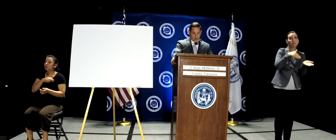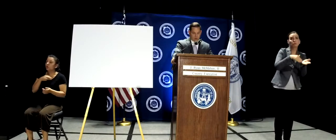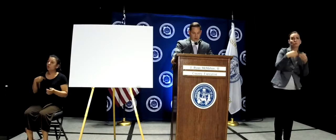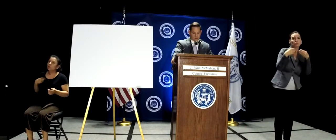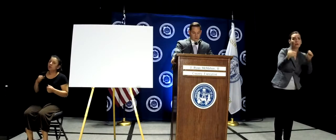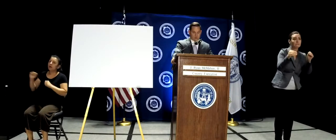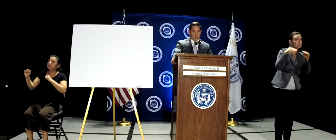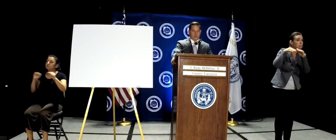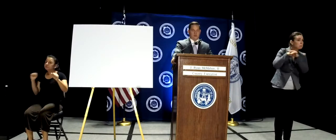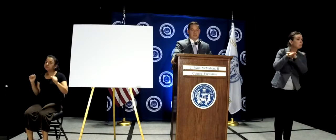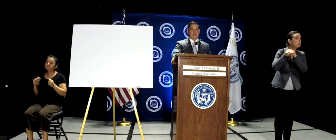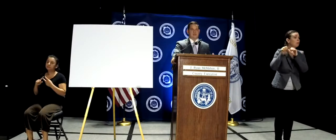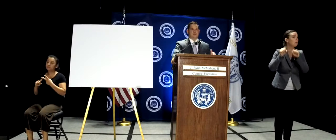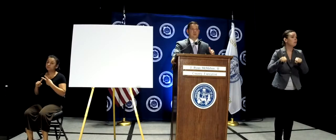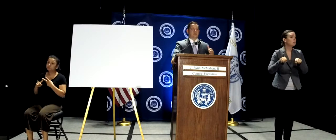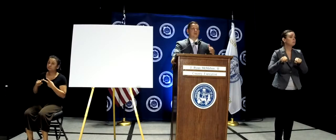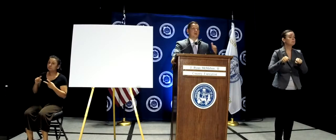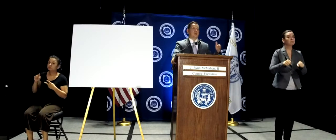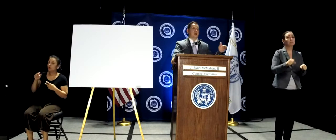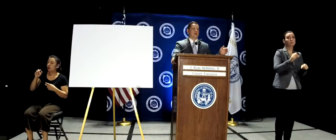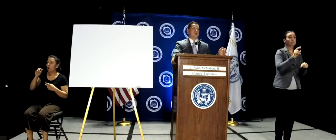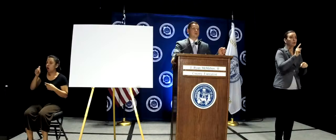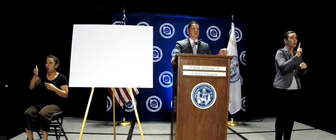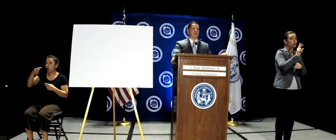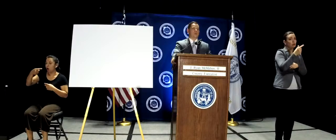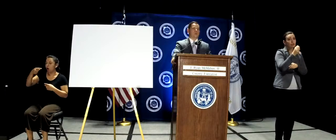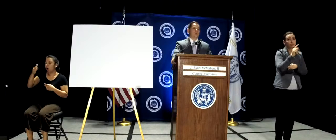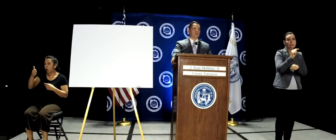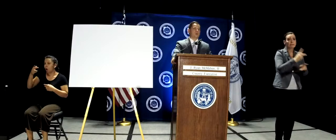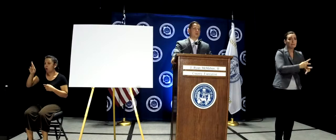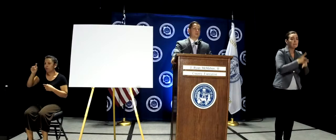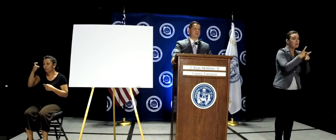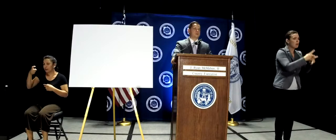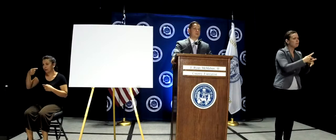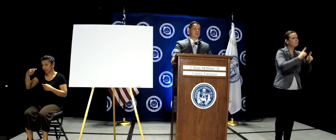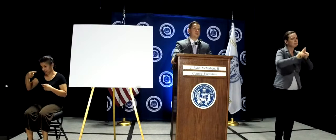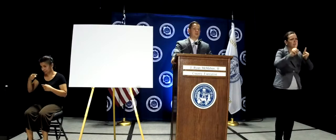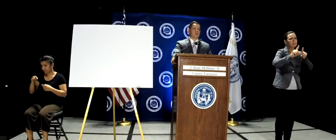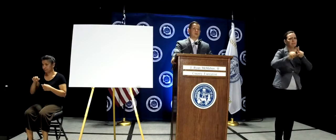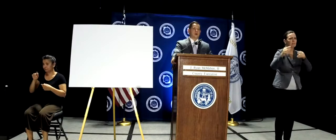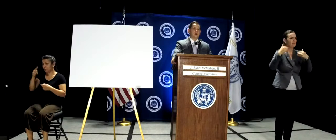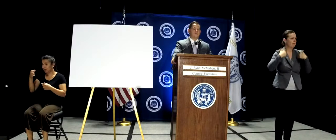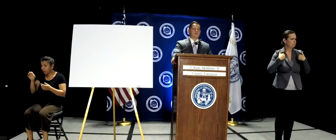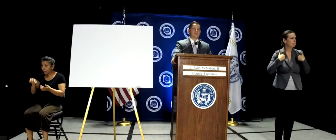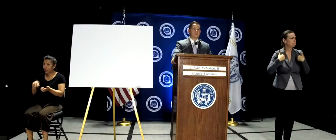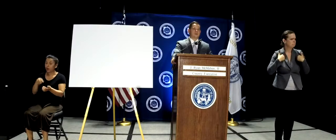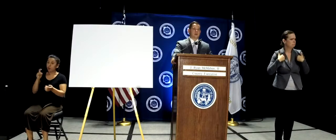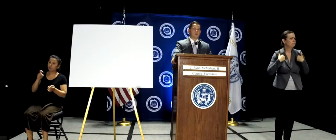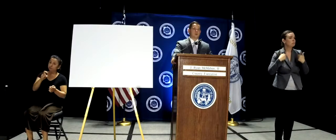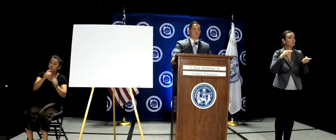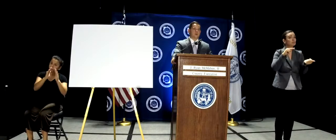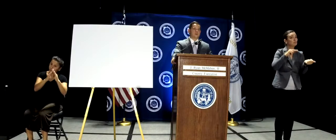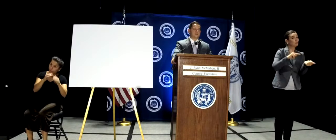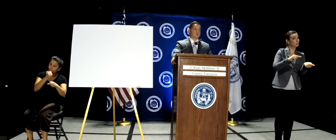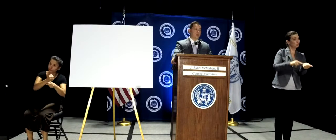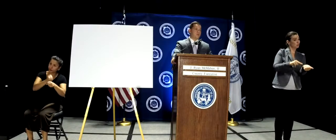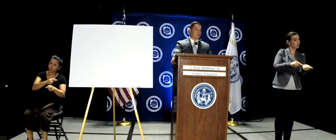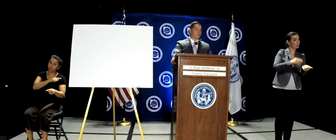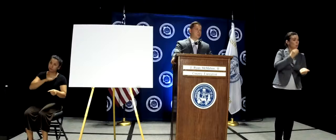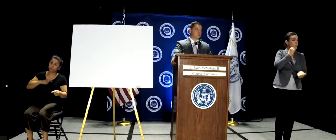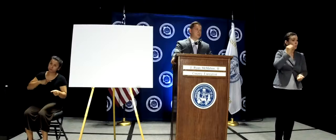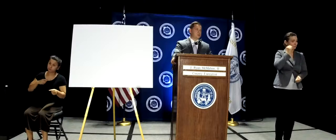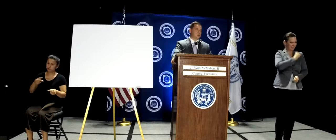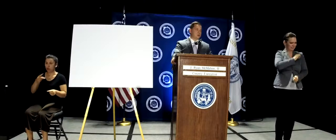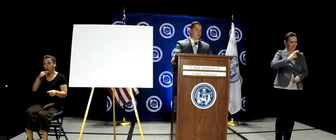well. Certainly there's testing being done on nursing home employees and assisted living facilities on a weekly basis. If you're